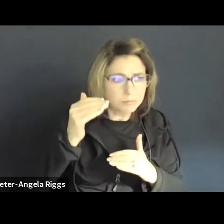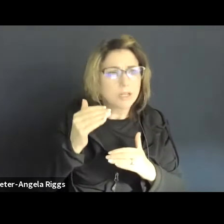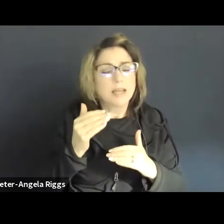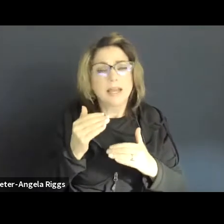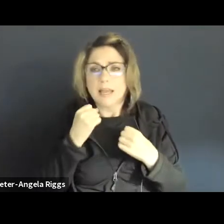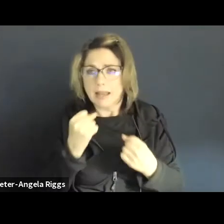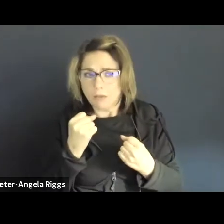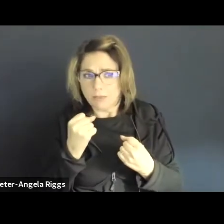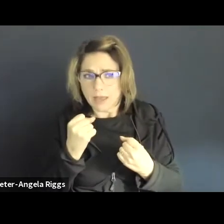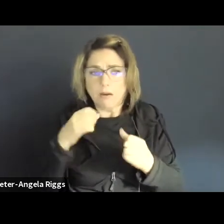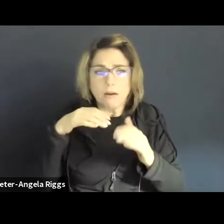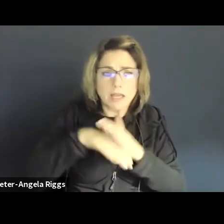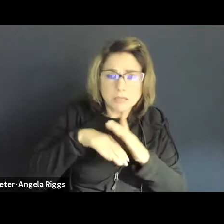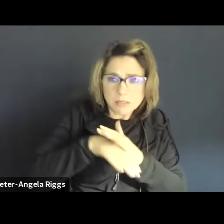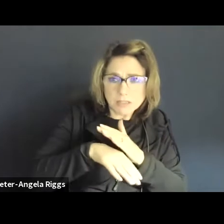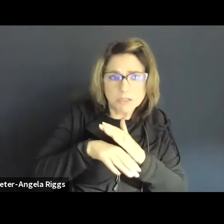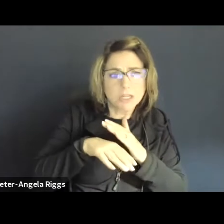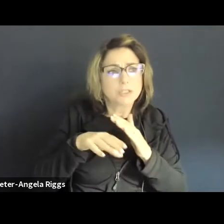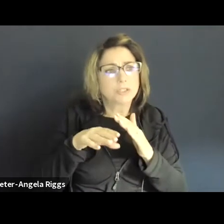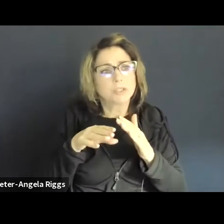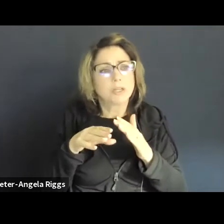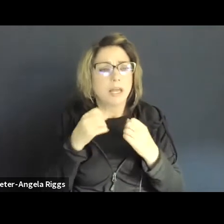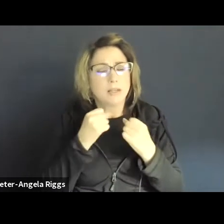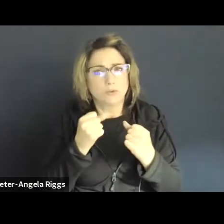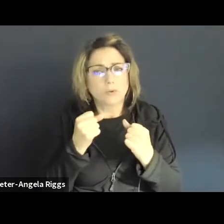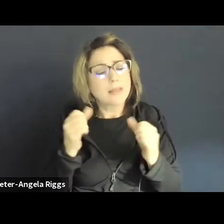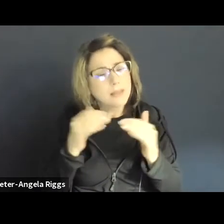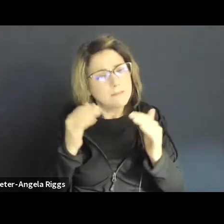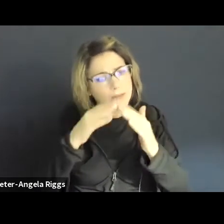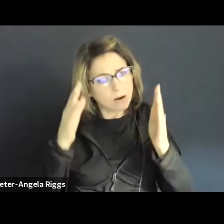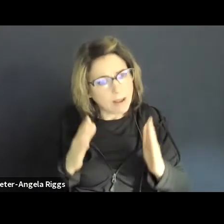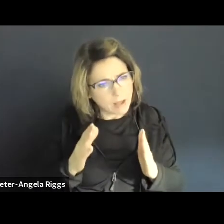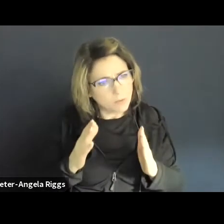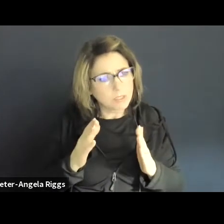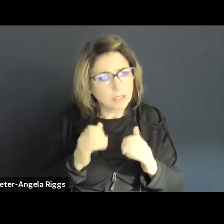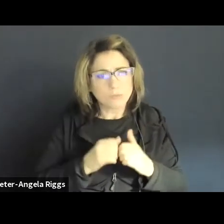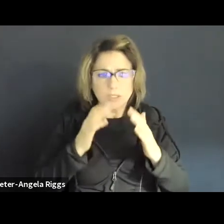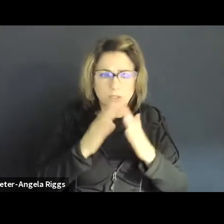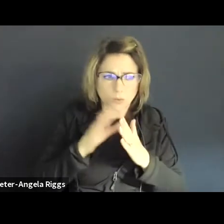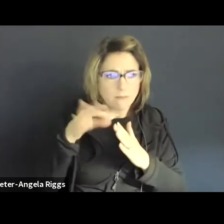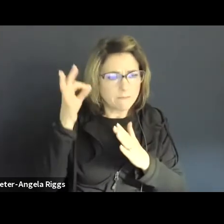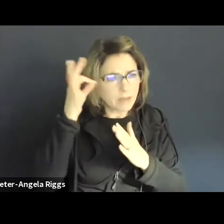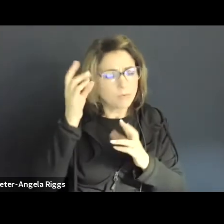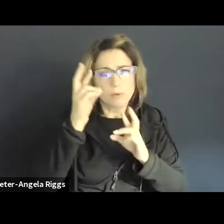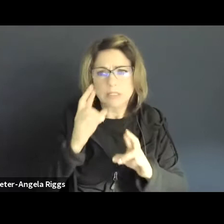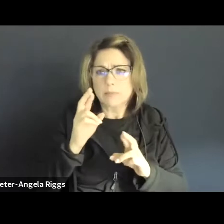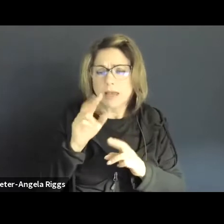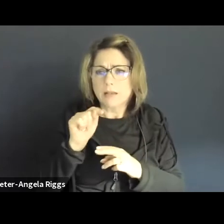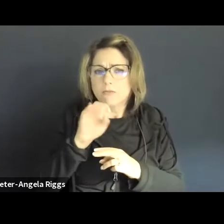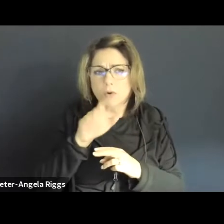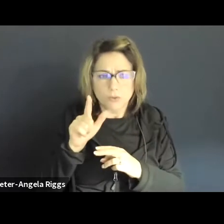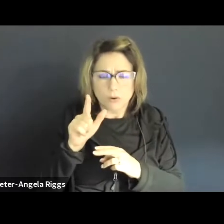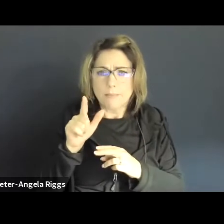respect for tribal sovereignty. The intersection of identities such as disability, age, gender,